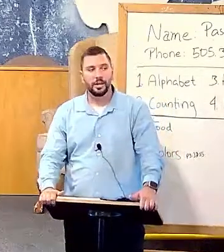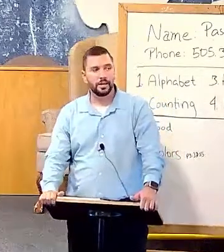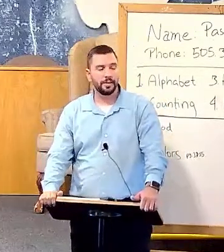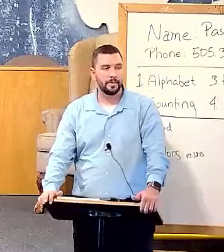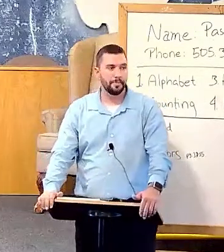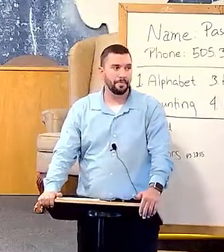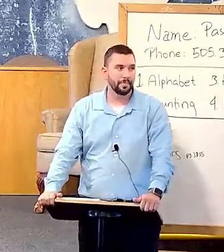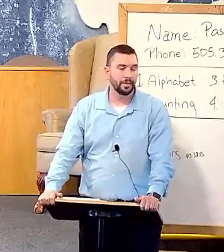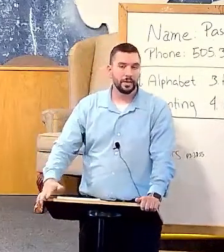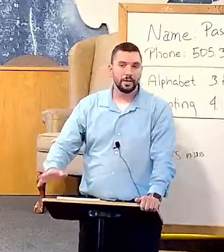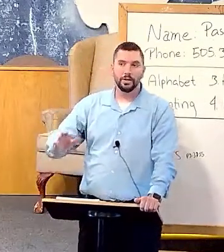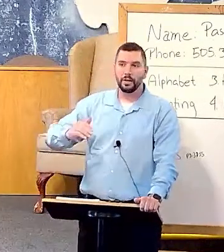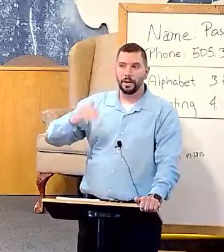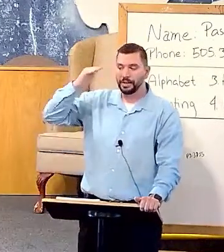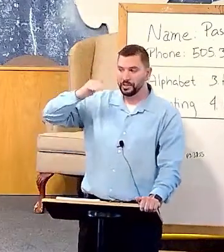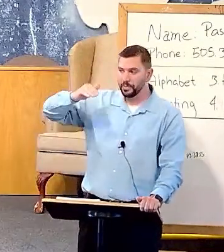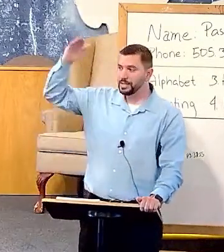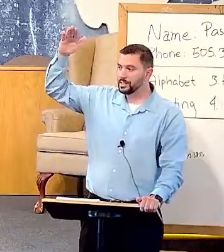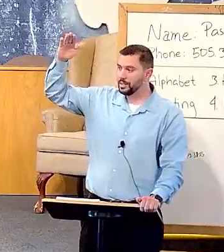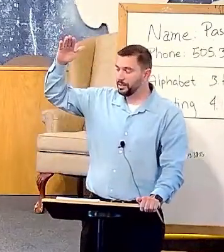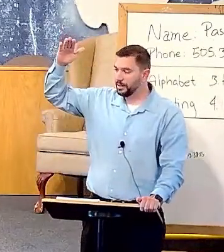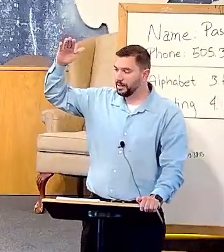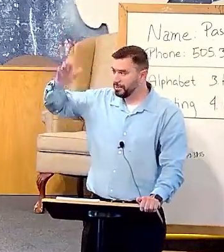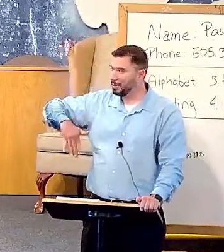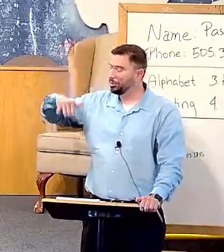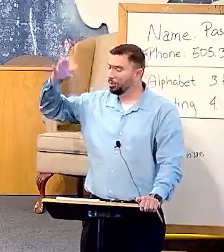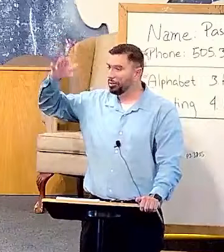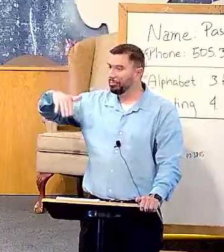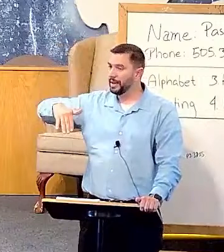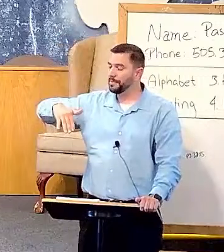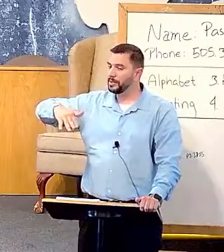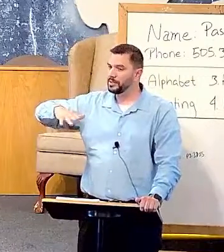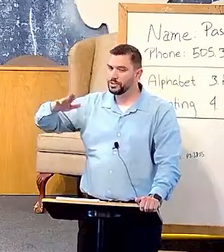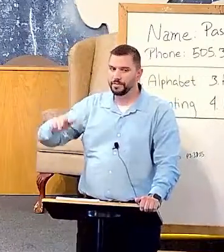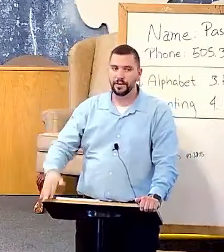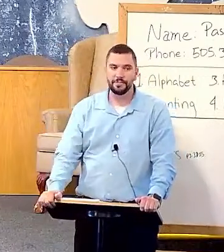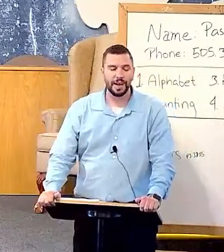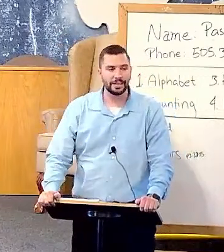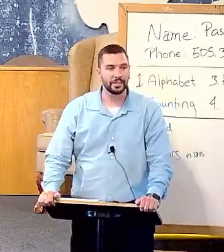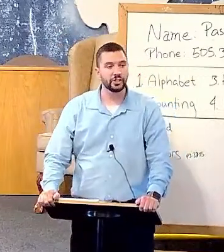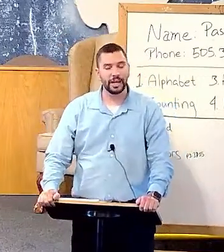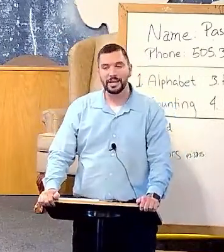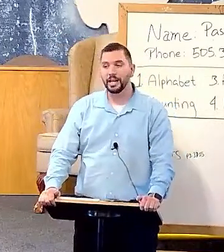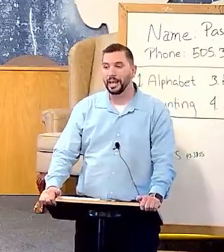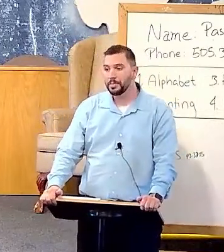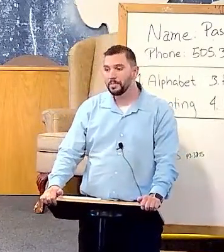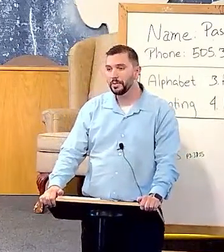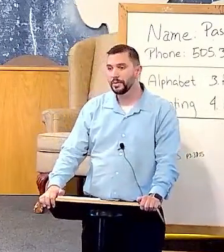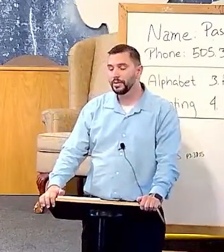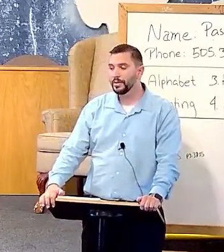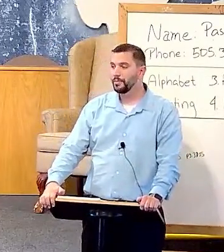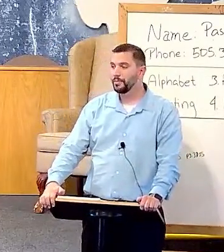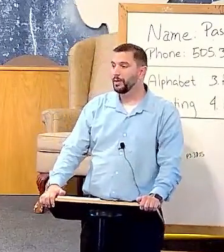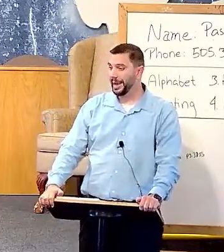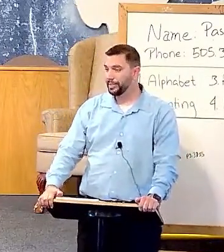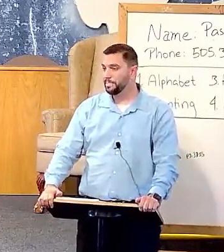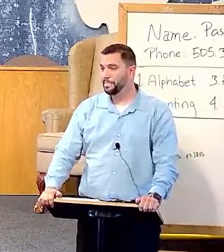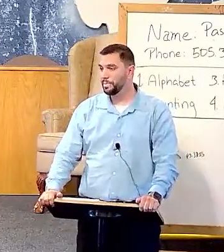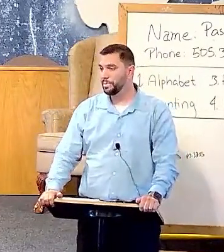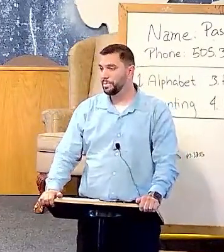um, and because of masculine and feminine and all of that, just a fun fact, the sign name for Adam, when it comes to